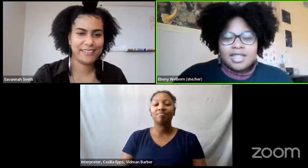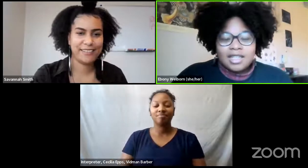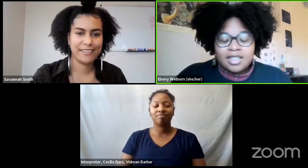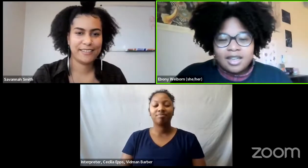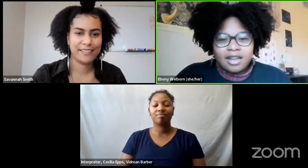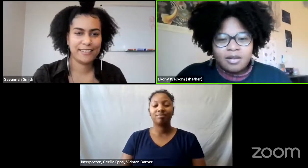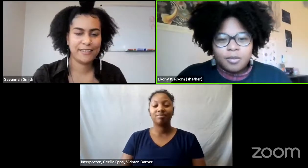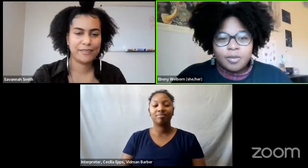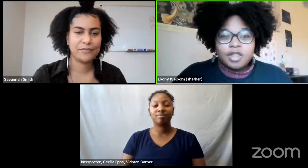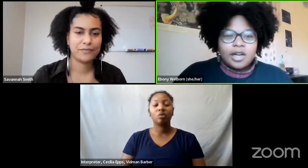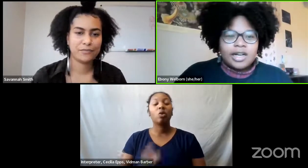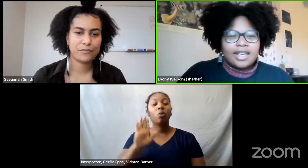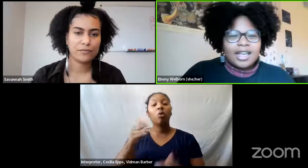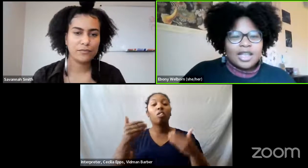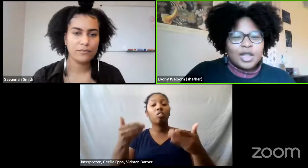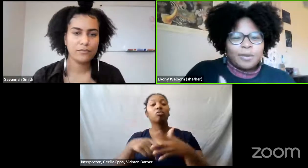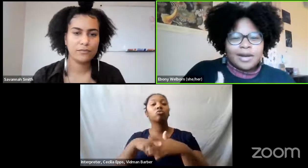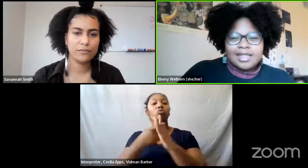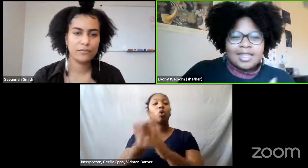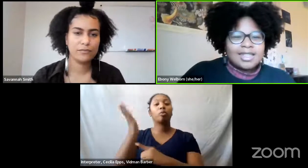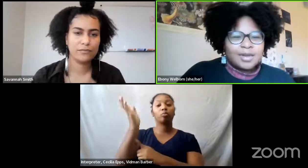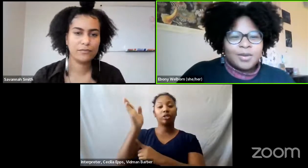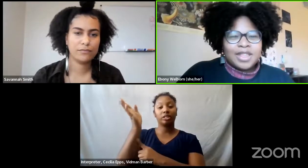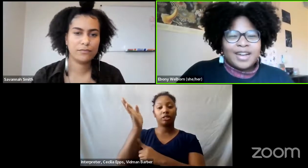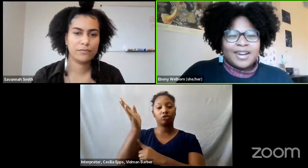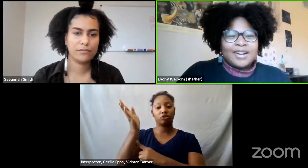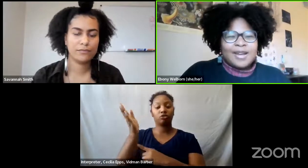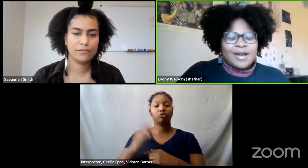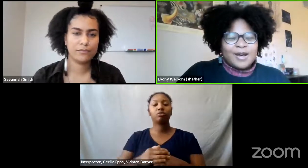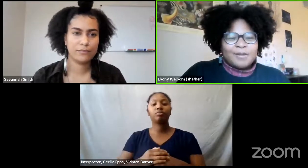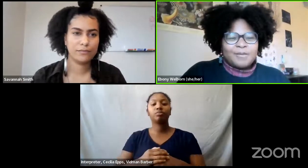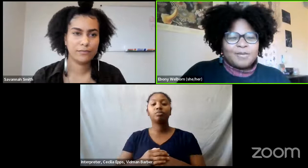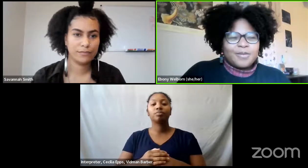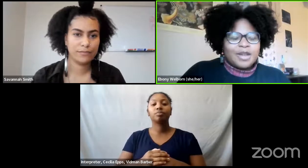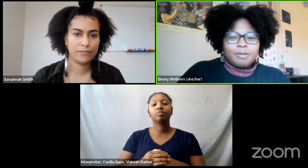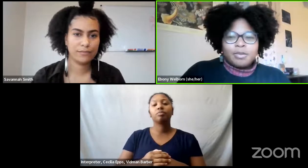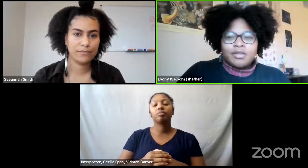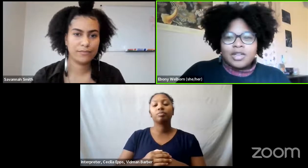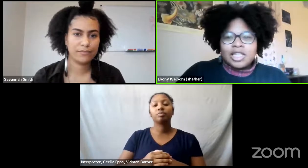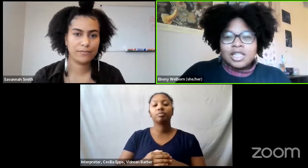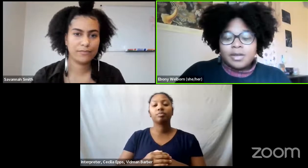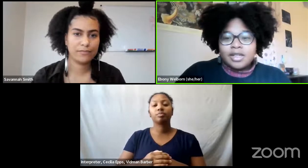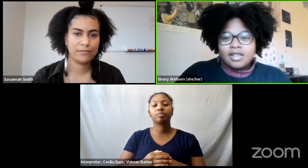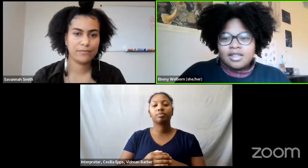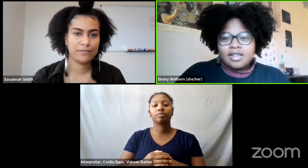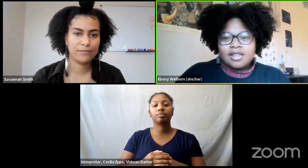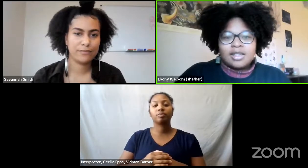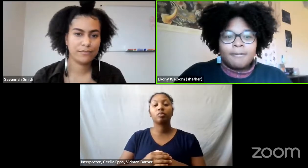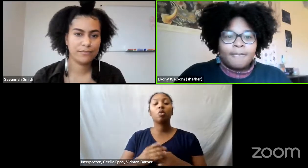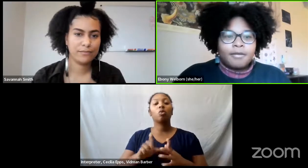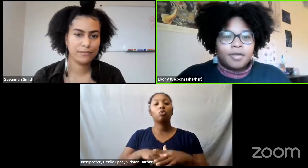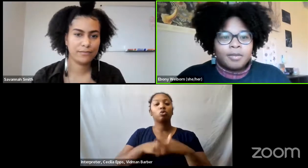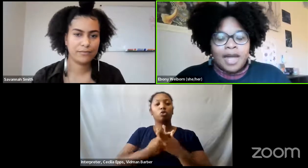our presentation now. We're starting in the present with our previous experiences from the